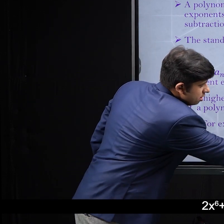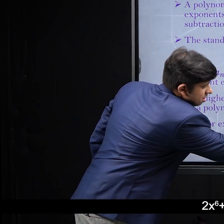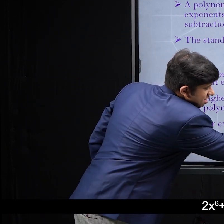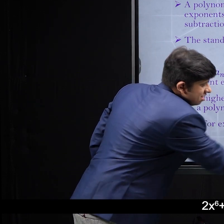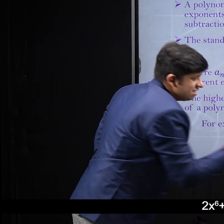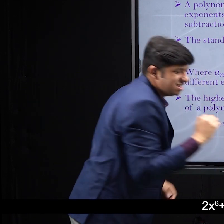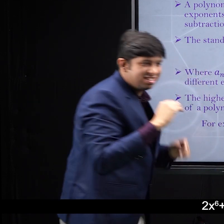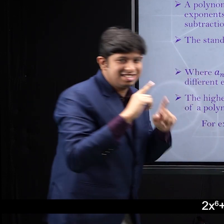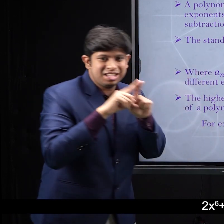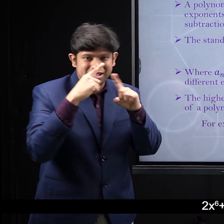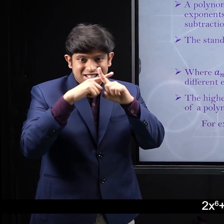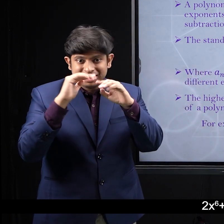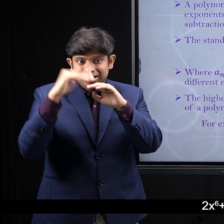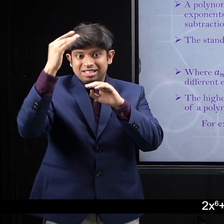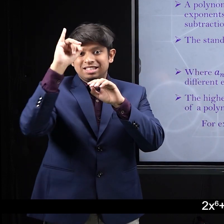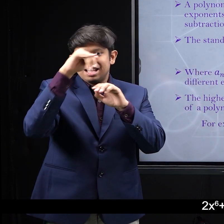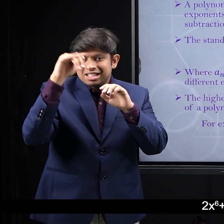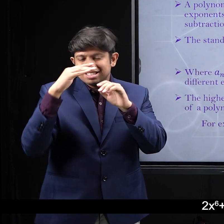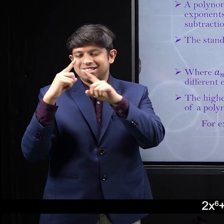60x plus 3 is 6.